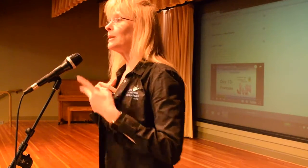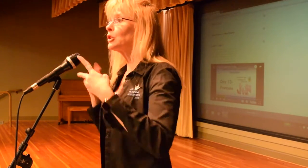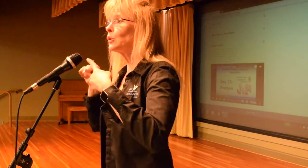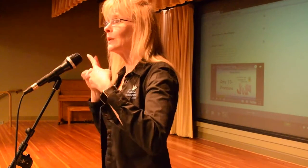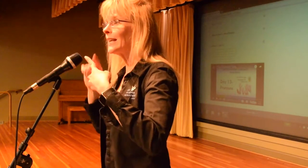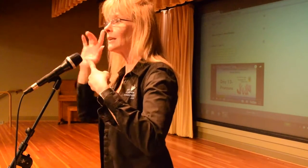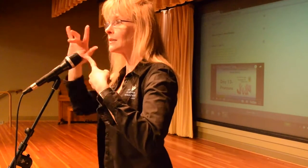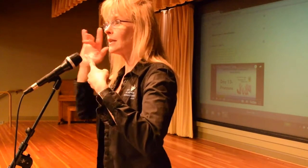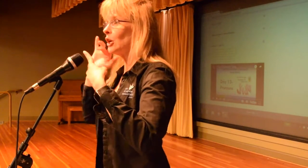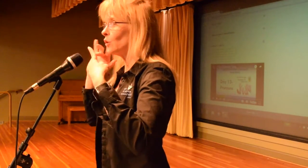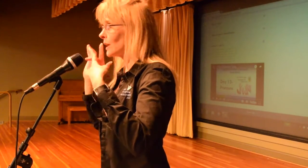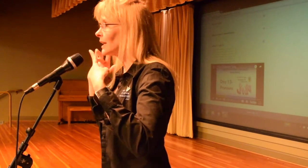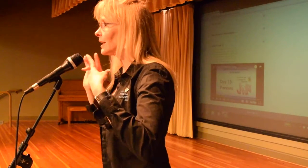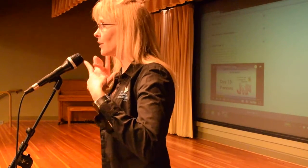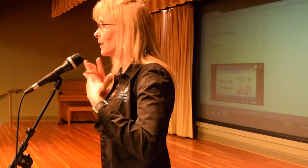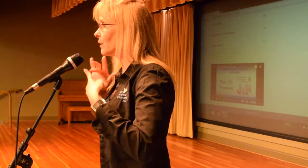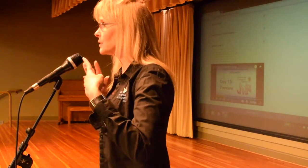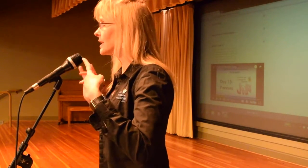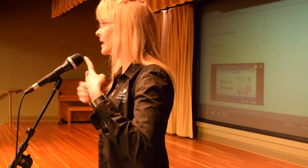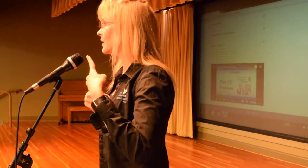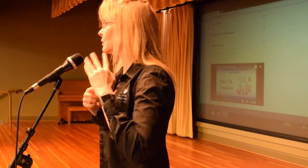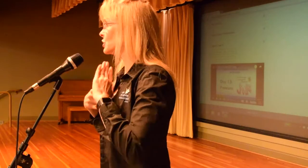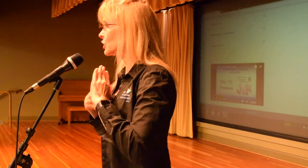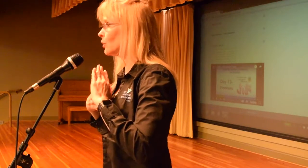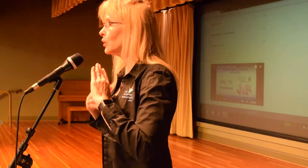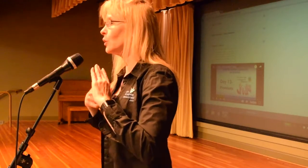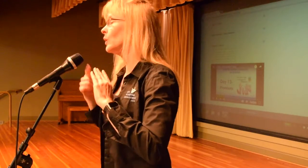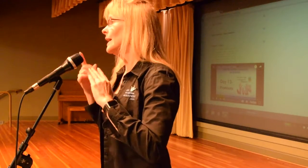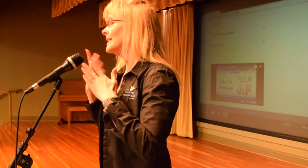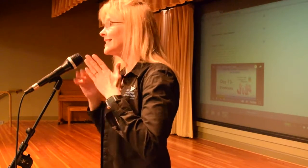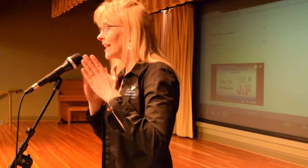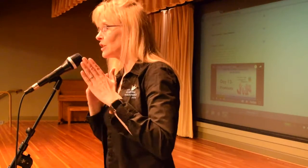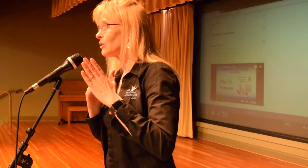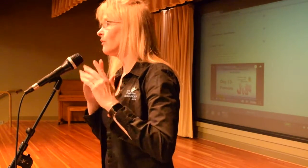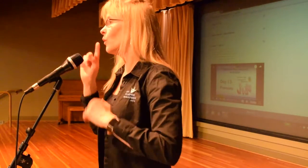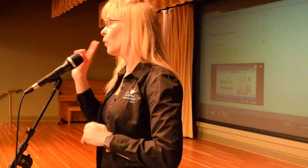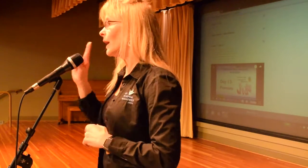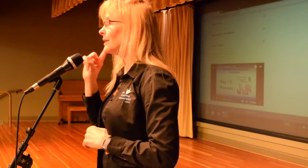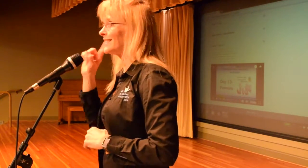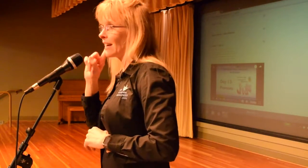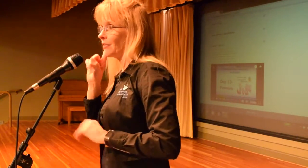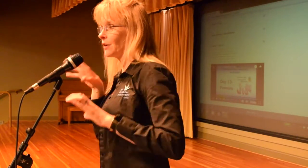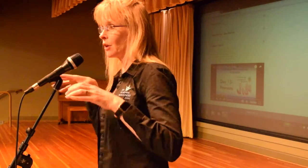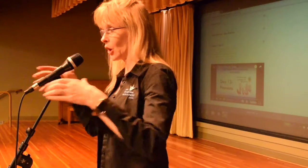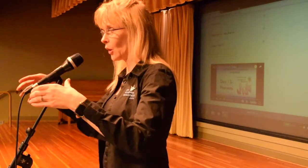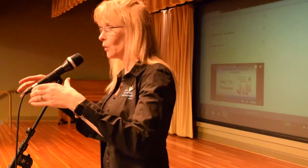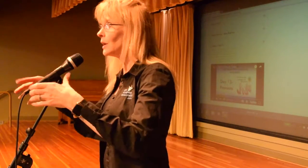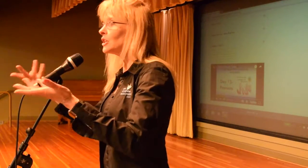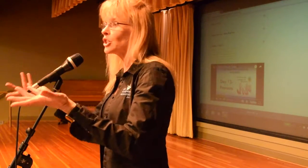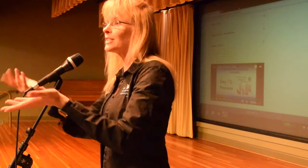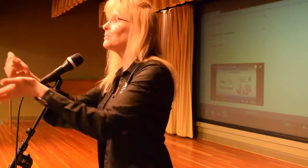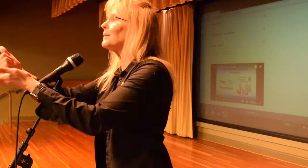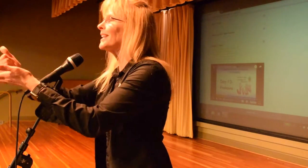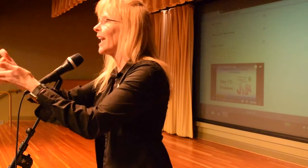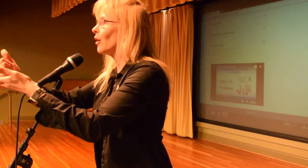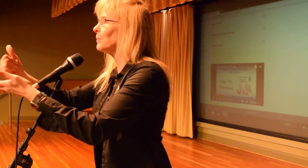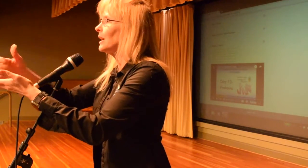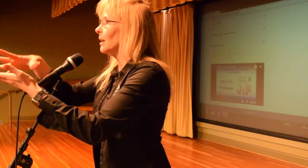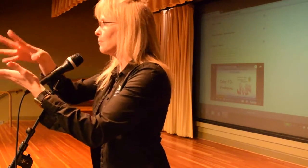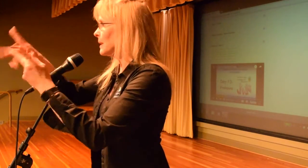2 links. You can click on those and it will show you the schedule for where deaf go, just to be able to help